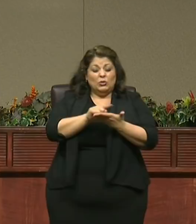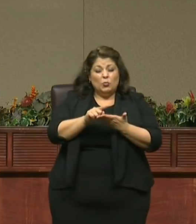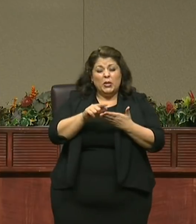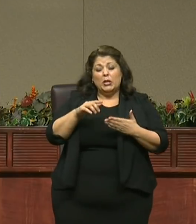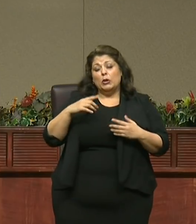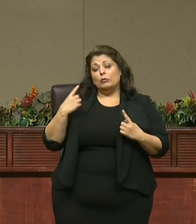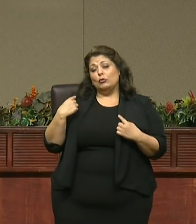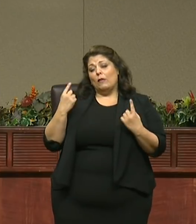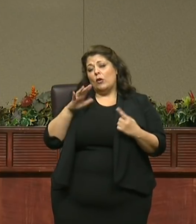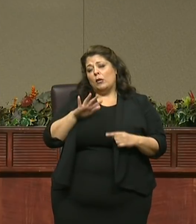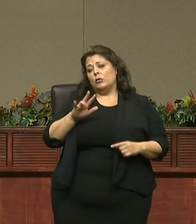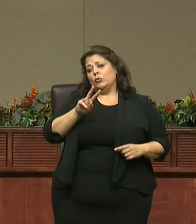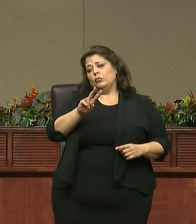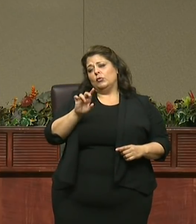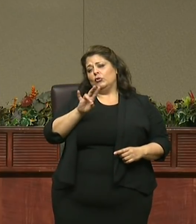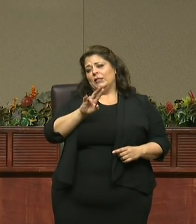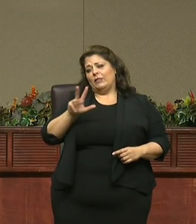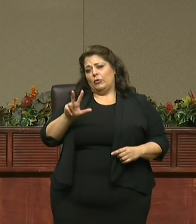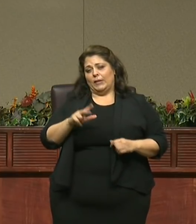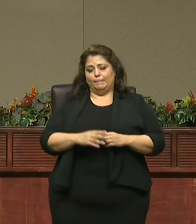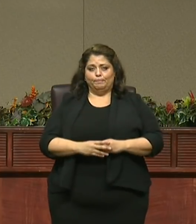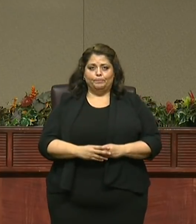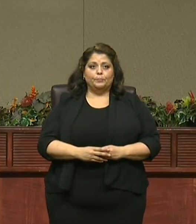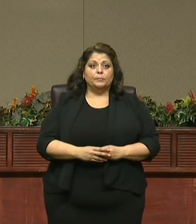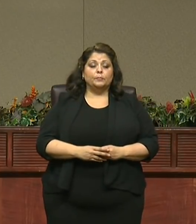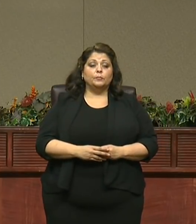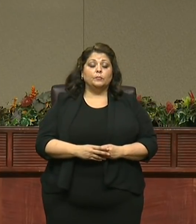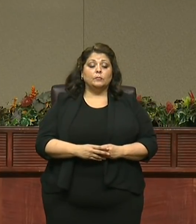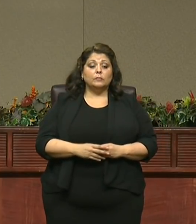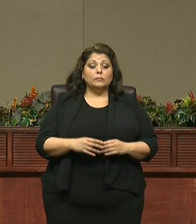273. I also, in the